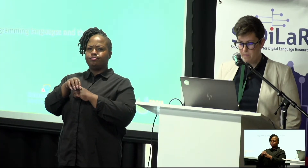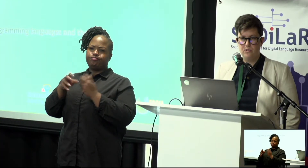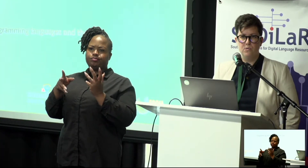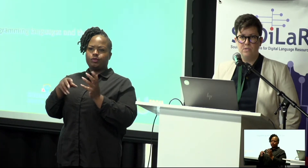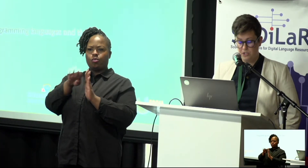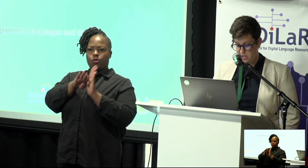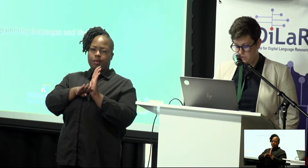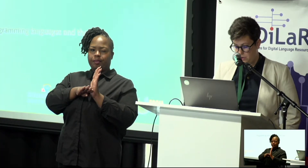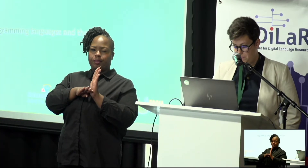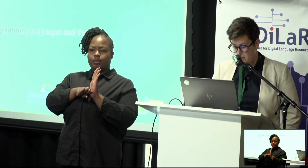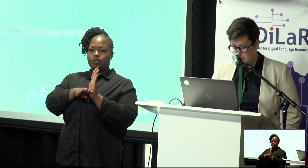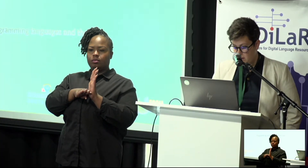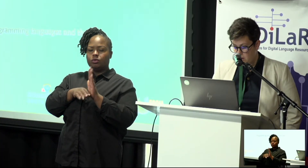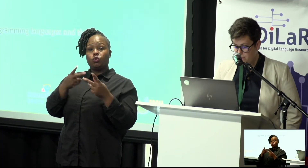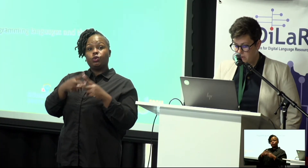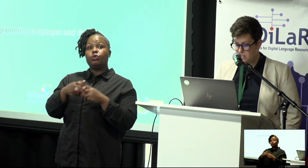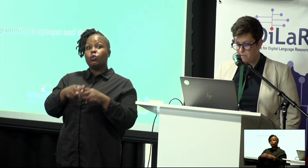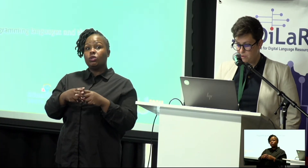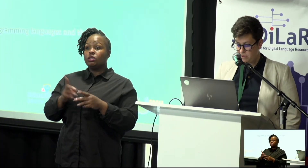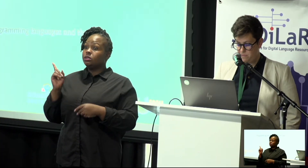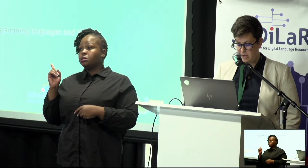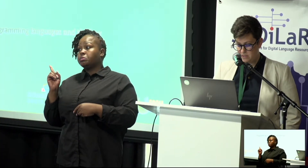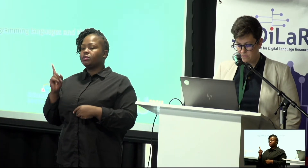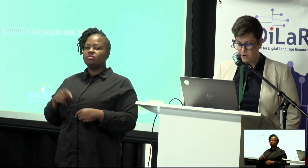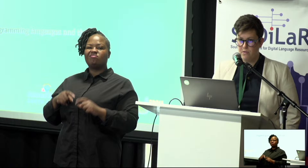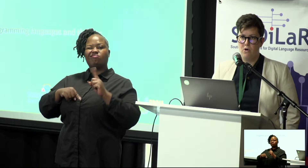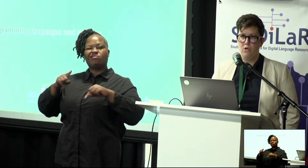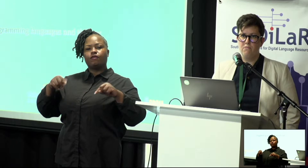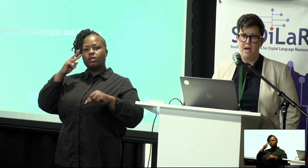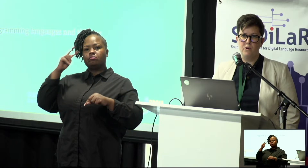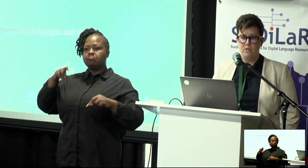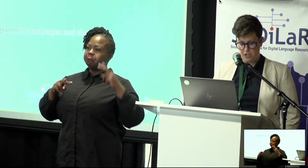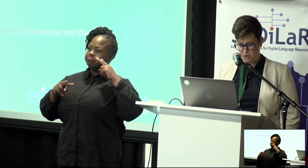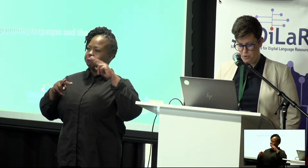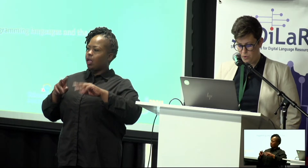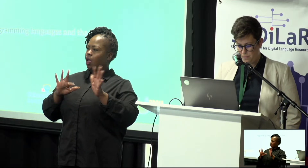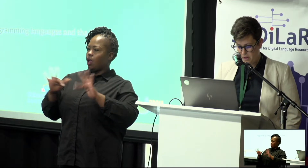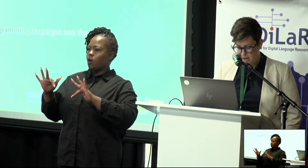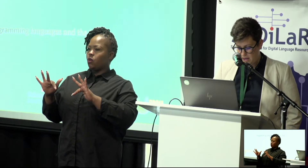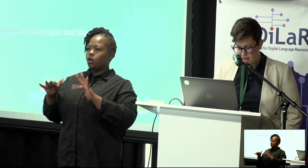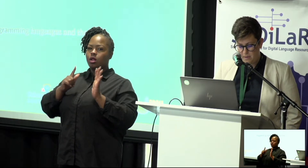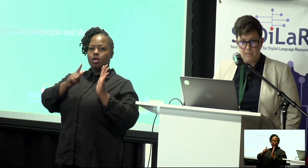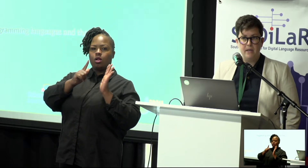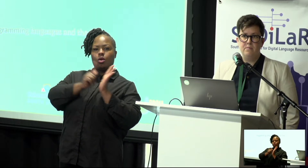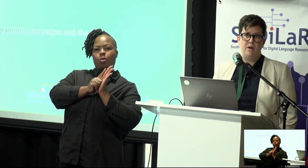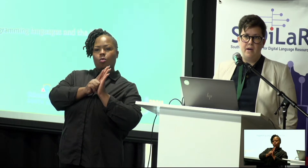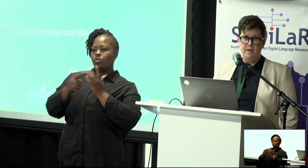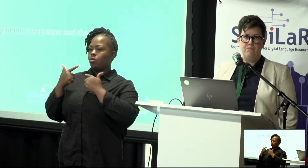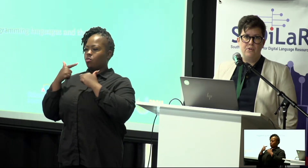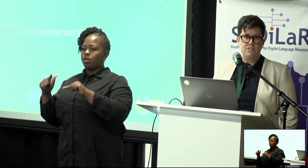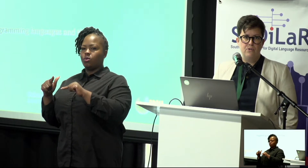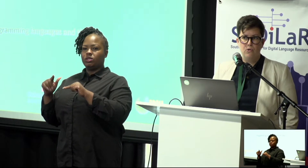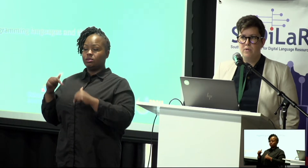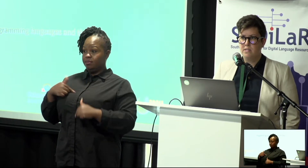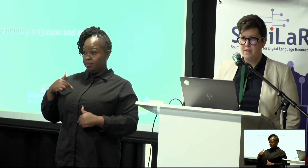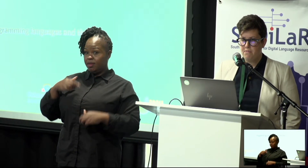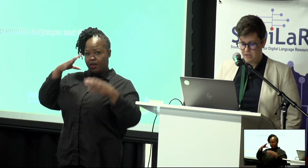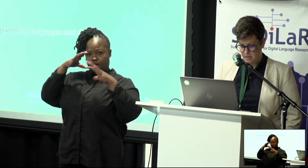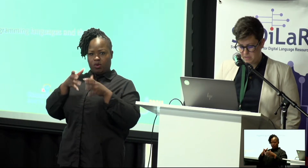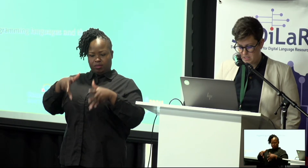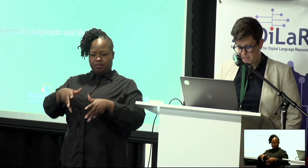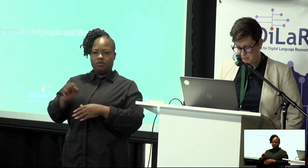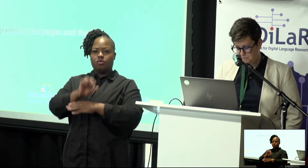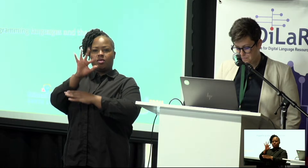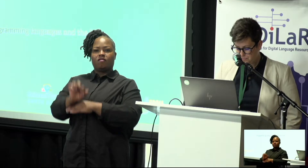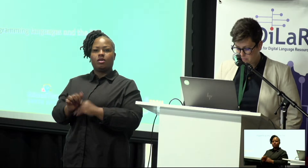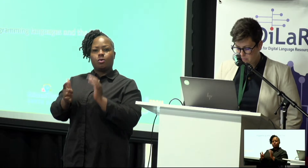or programming tools in general, offer a different perspective on the role of language in law, and I focus on law in South